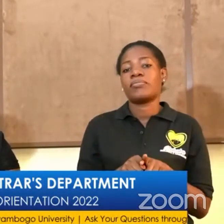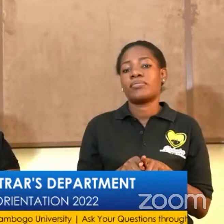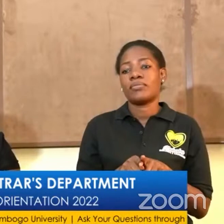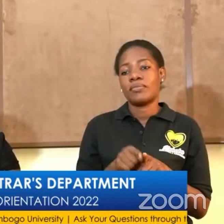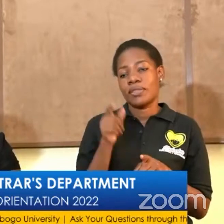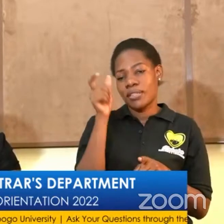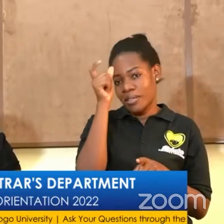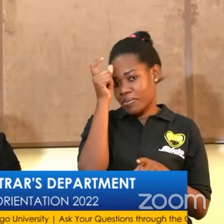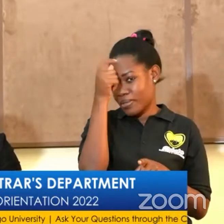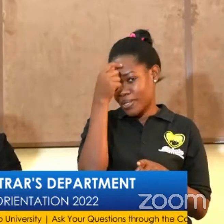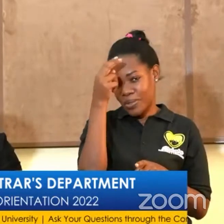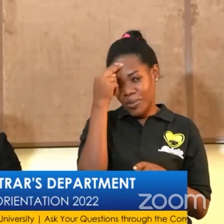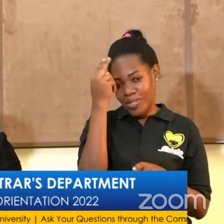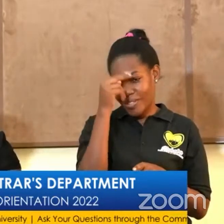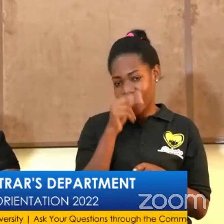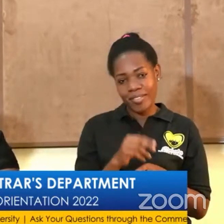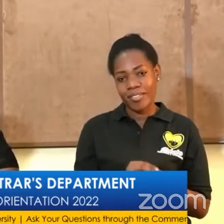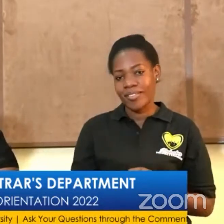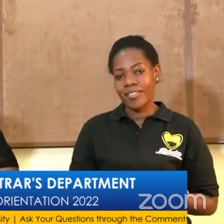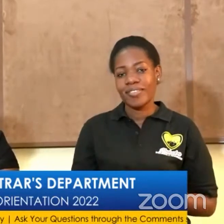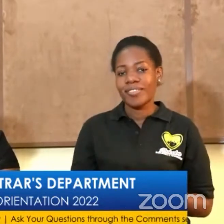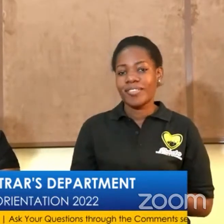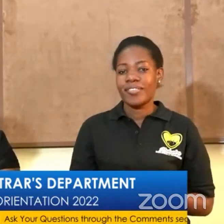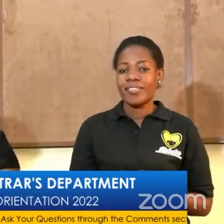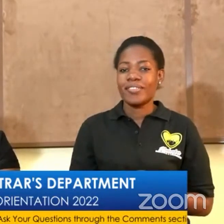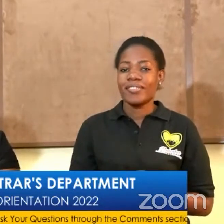Government students.